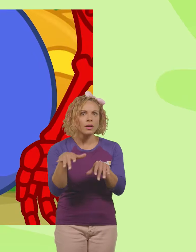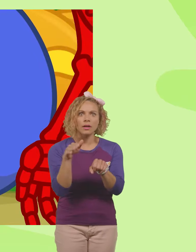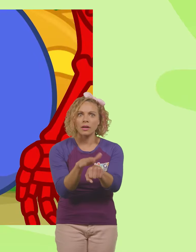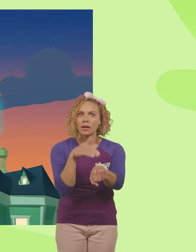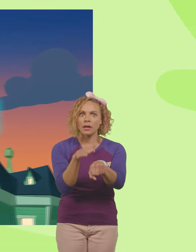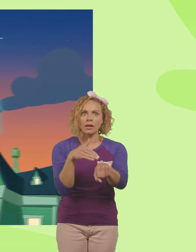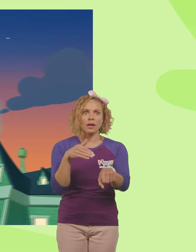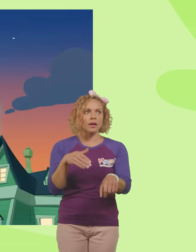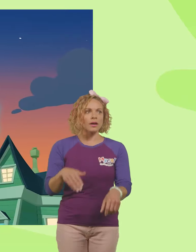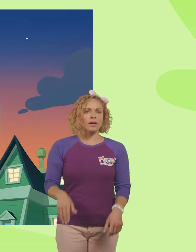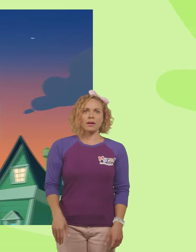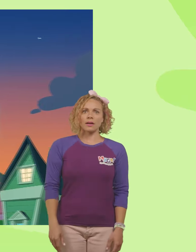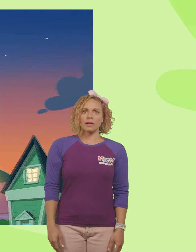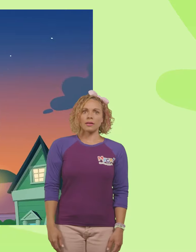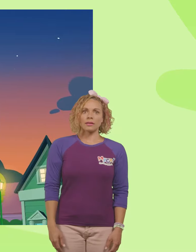pet?